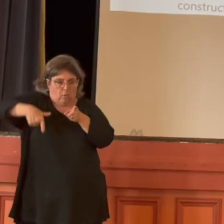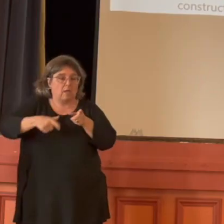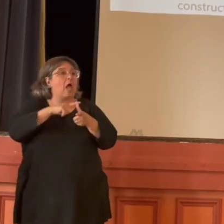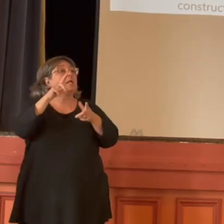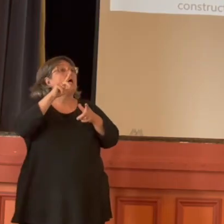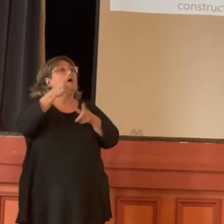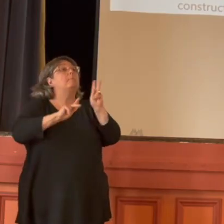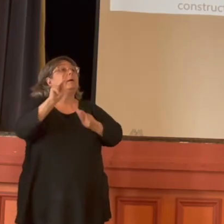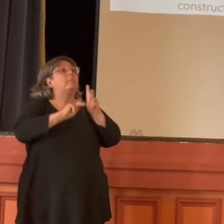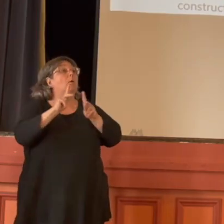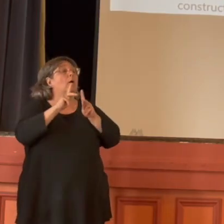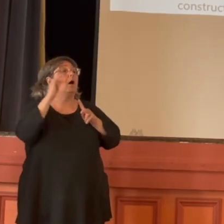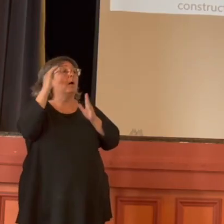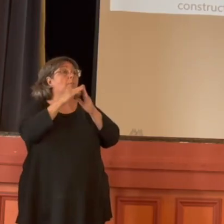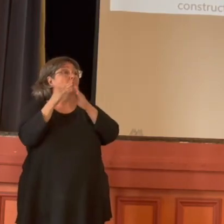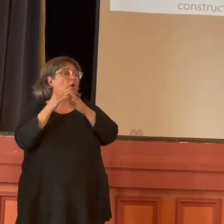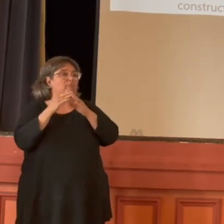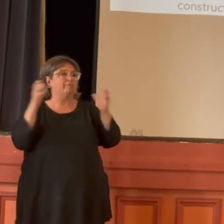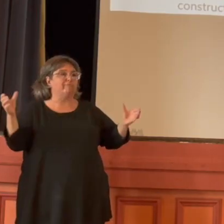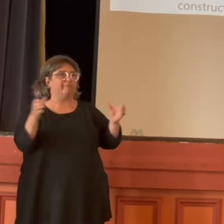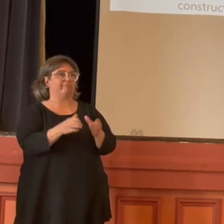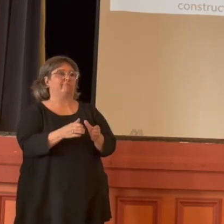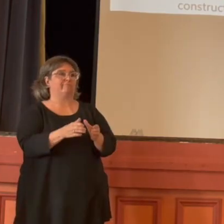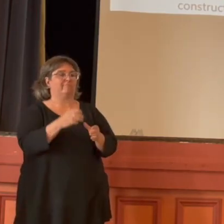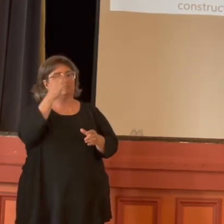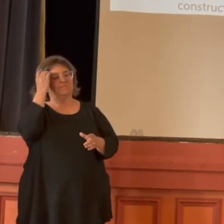the population of the city of Buffalo started to decline.